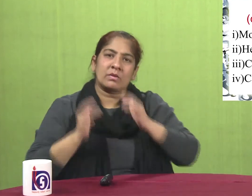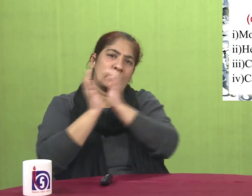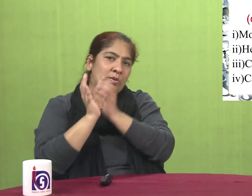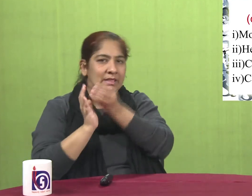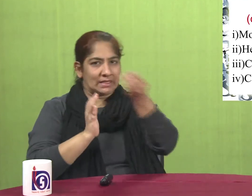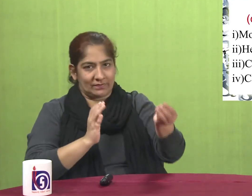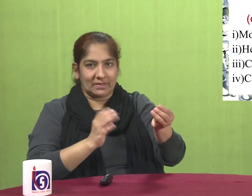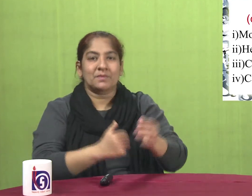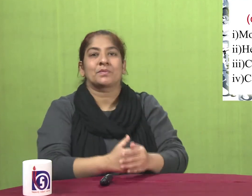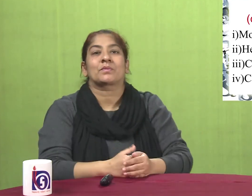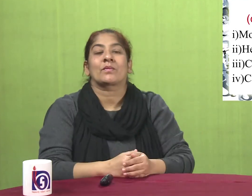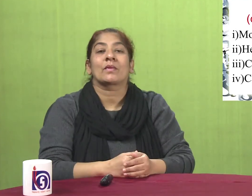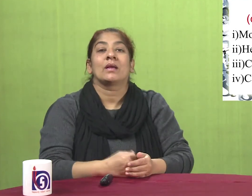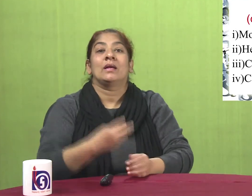which covers our health,